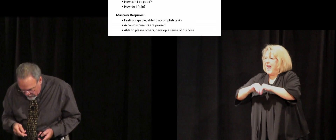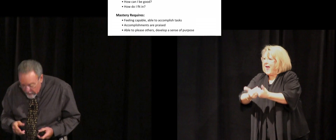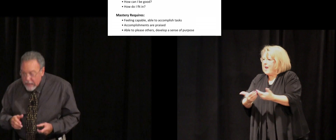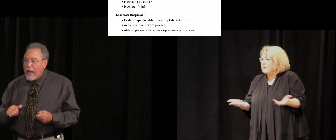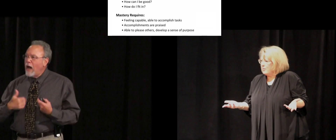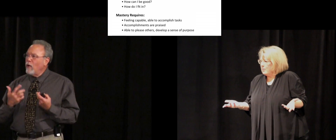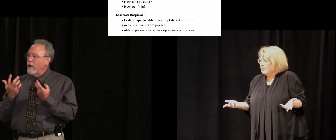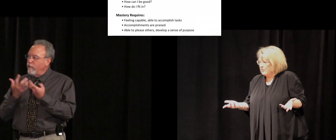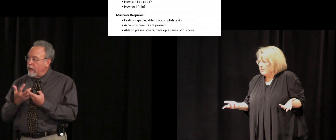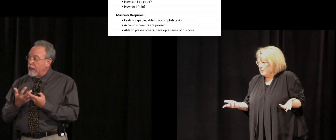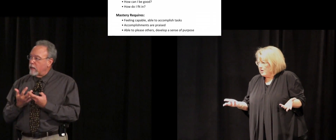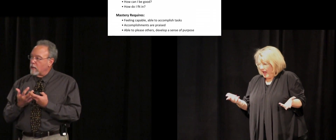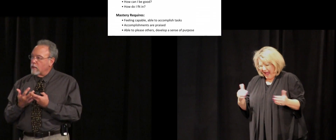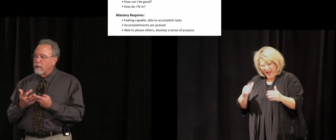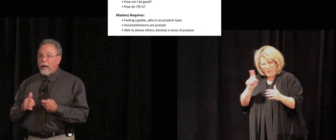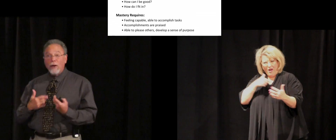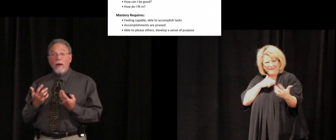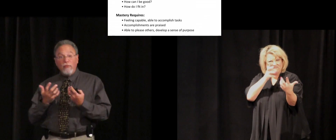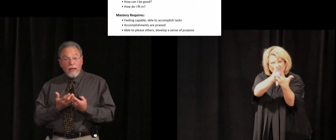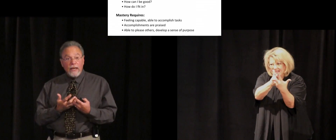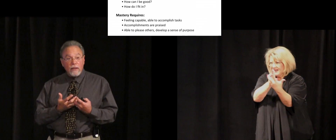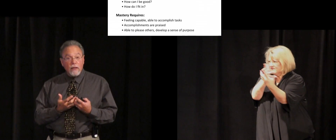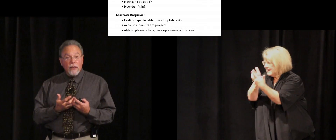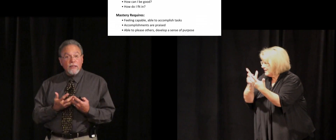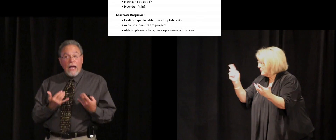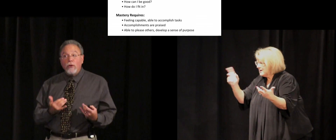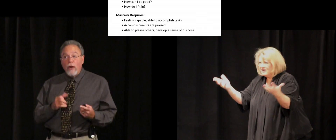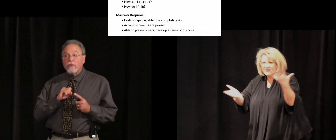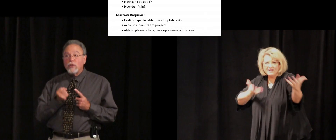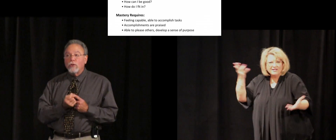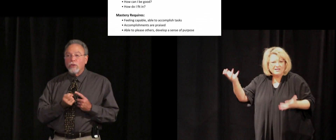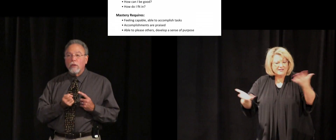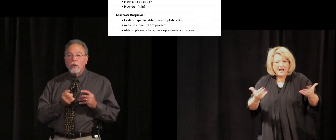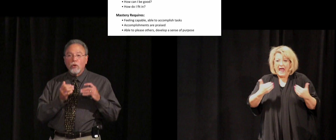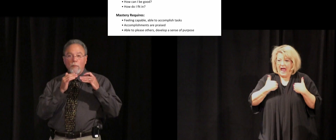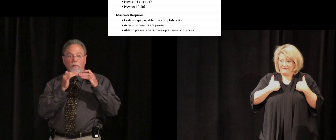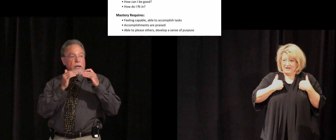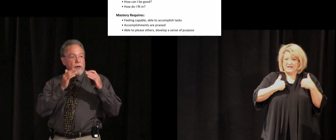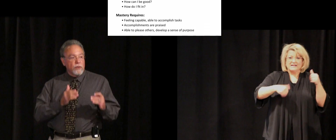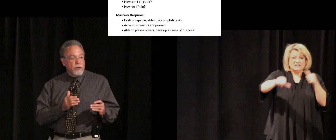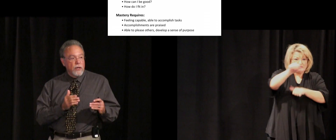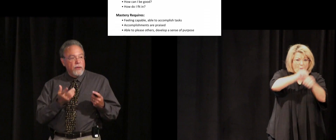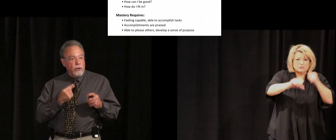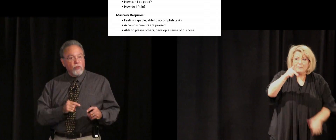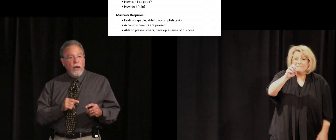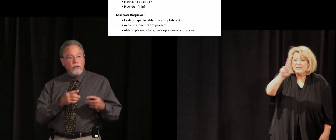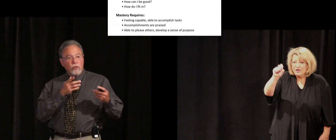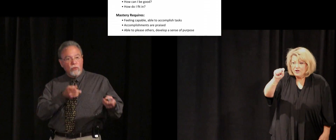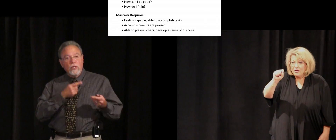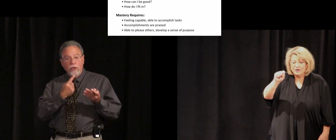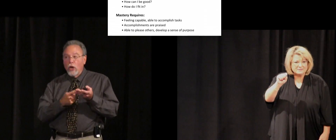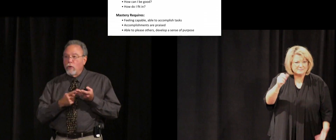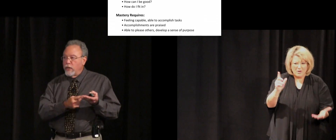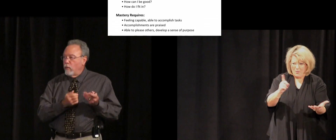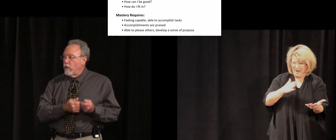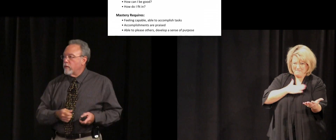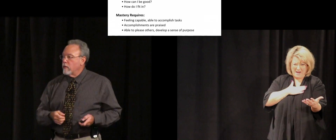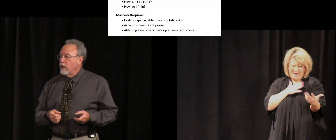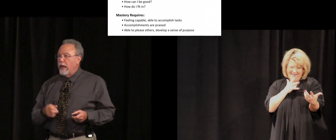If they get ridiculed or punished or they don't meet expectations, they give up and they develop a sense of inferiority.